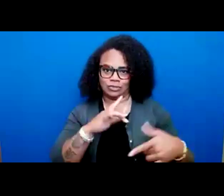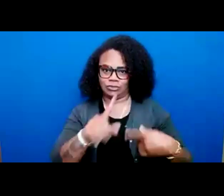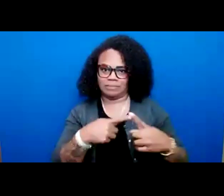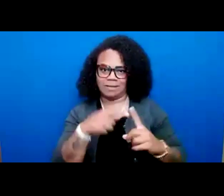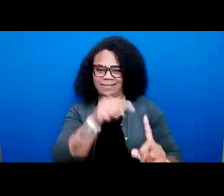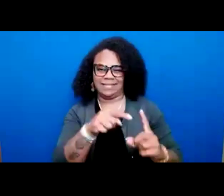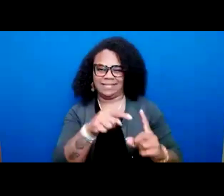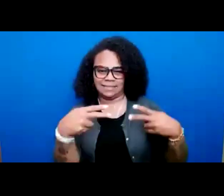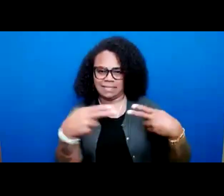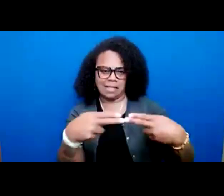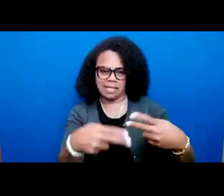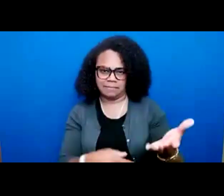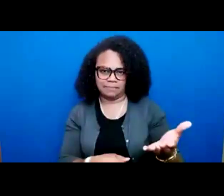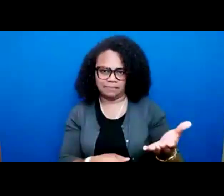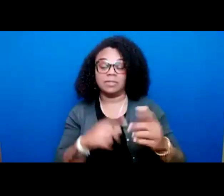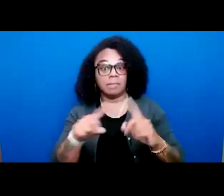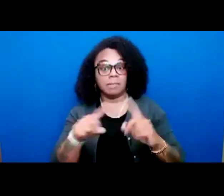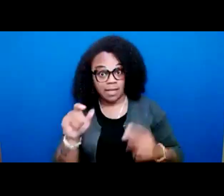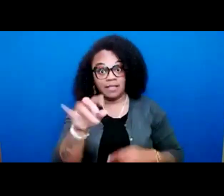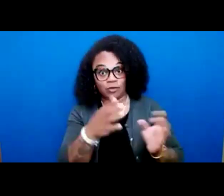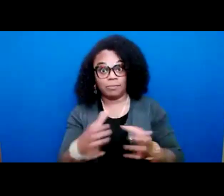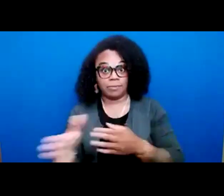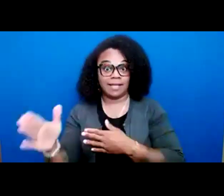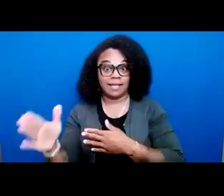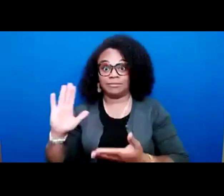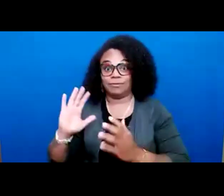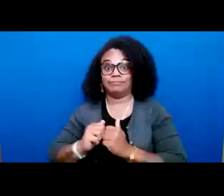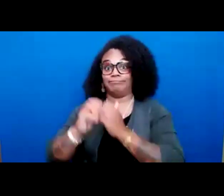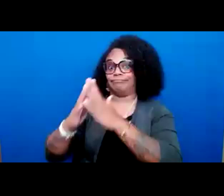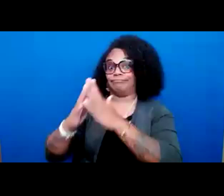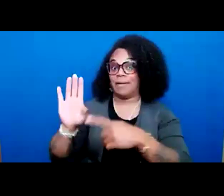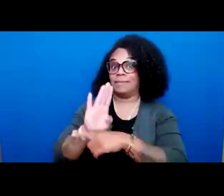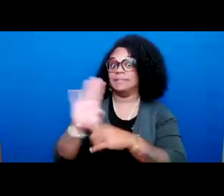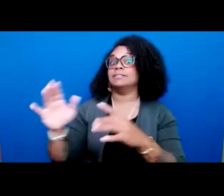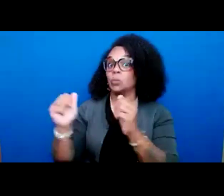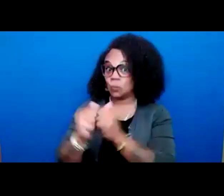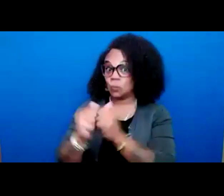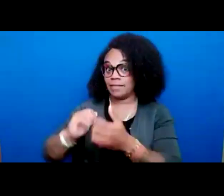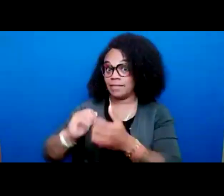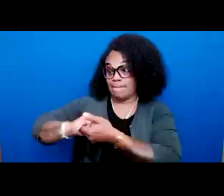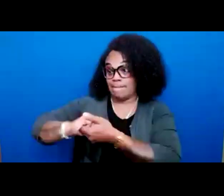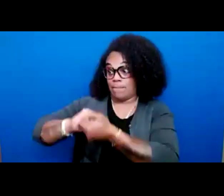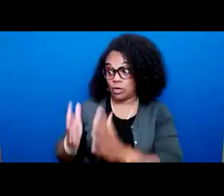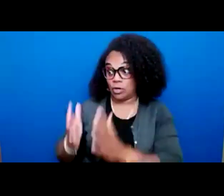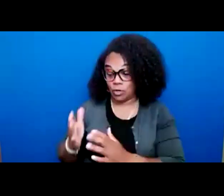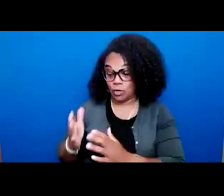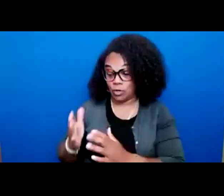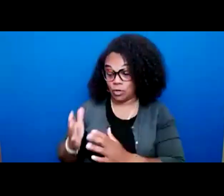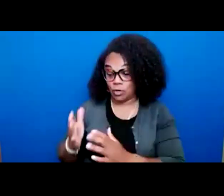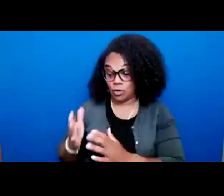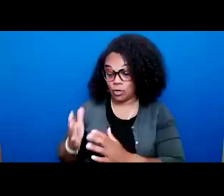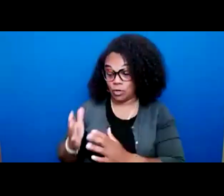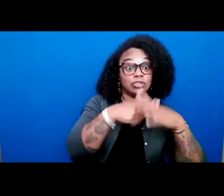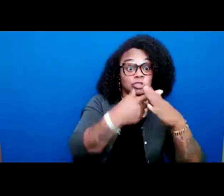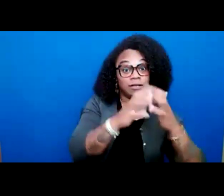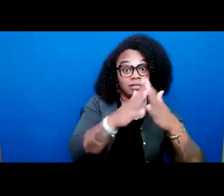you're starting a business with someone, or you expect to have a partner down the road, maybe like me,